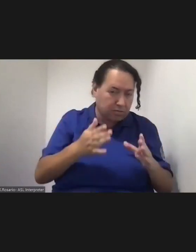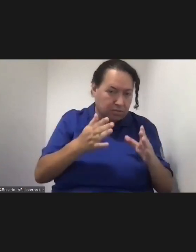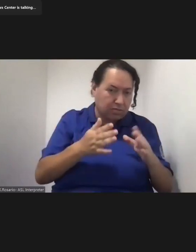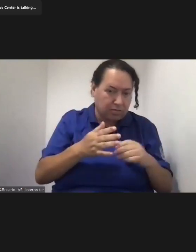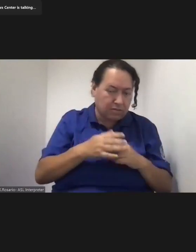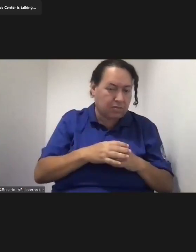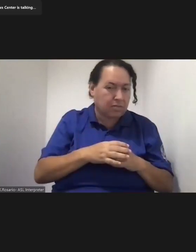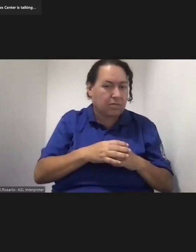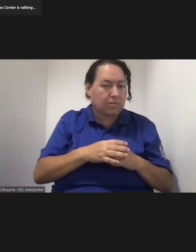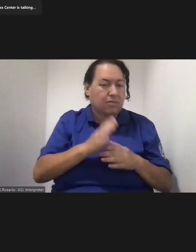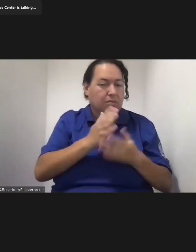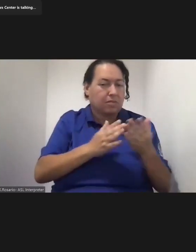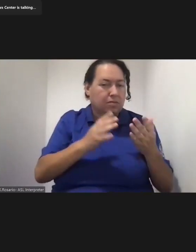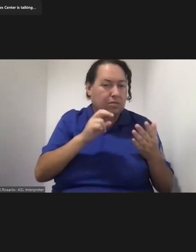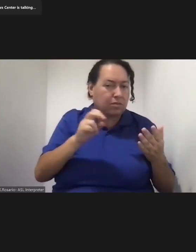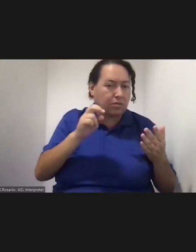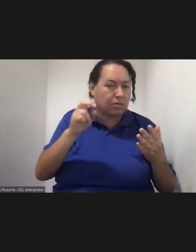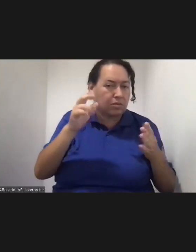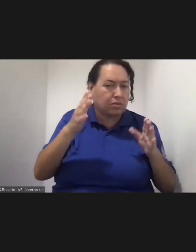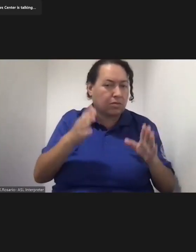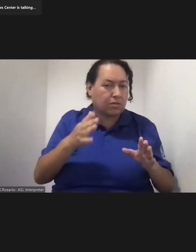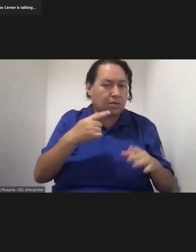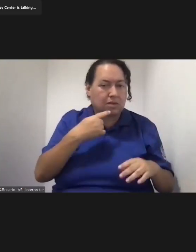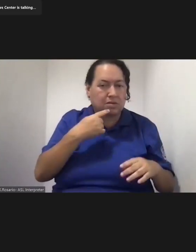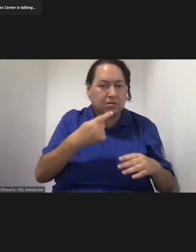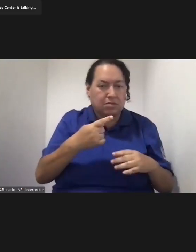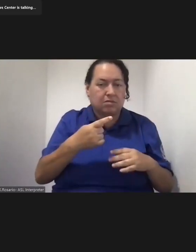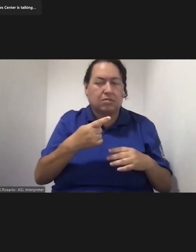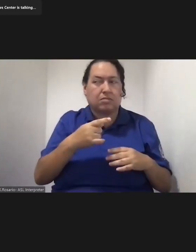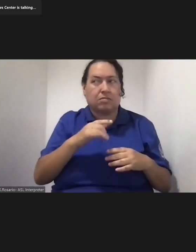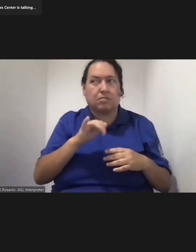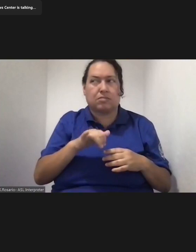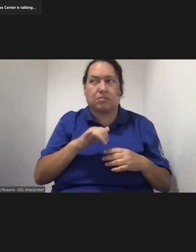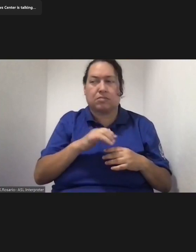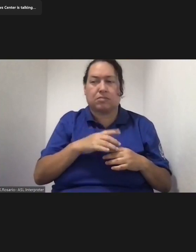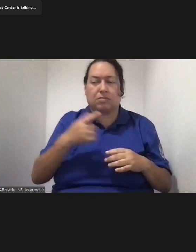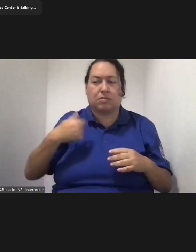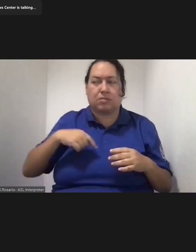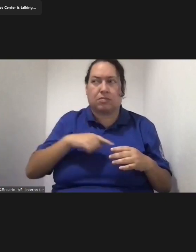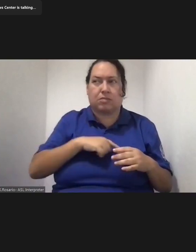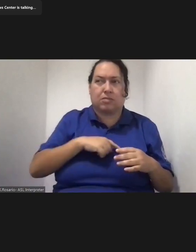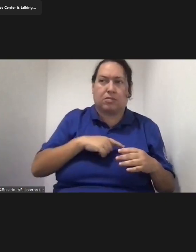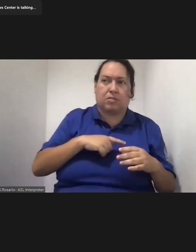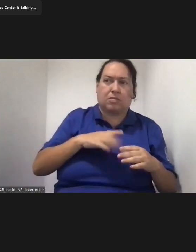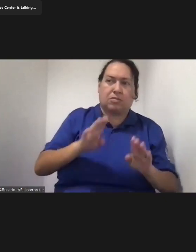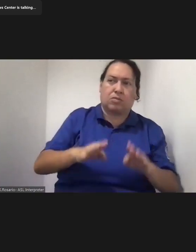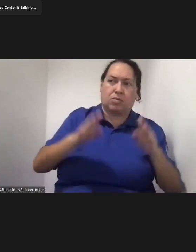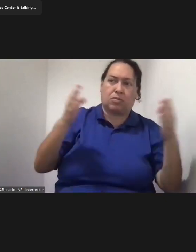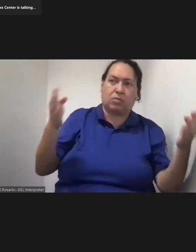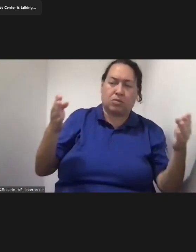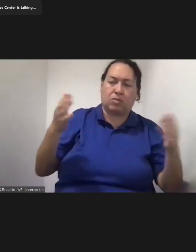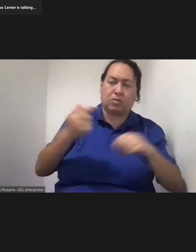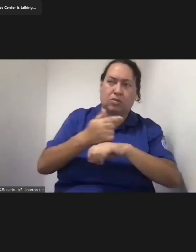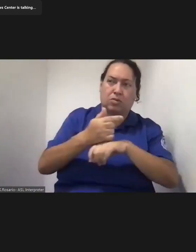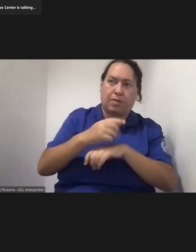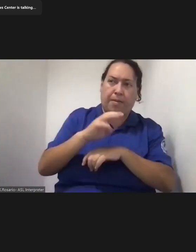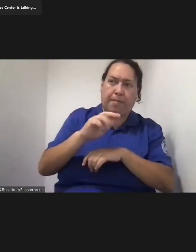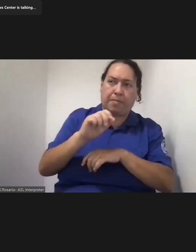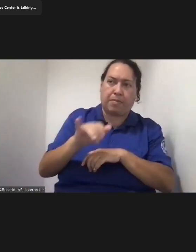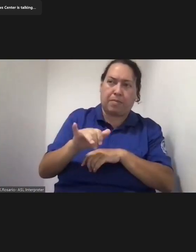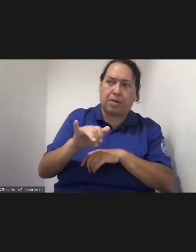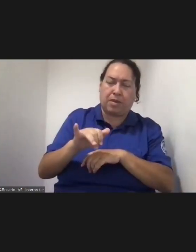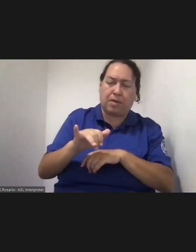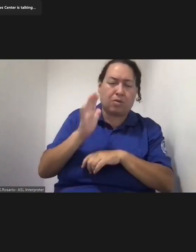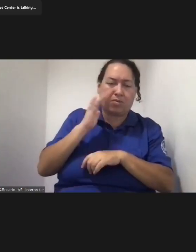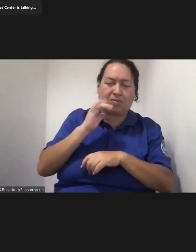some tourism officials are saying that reopening Guam this May not really count because